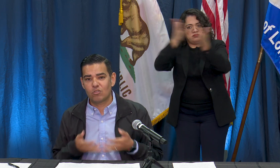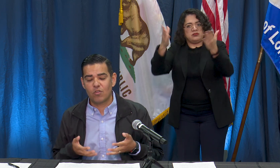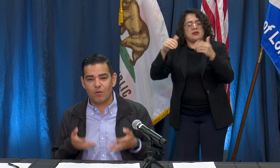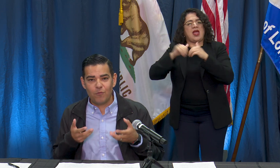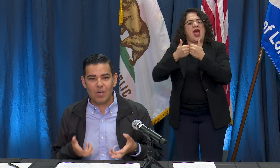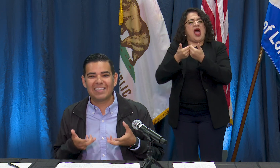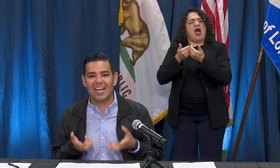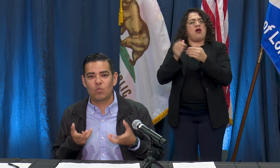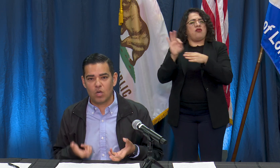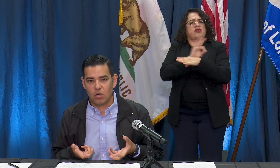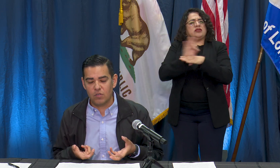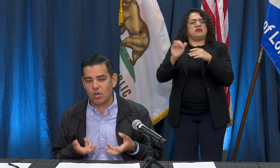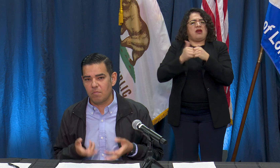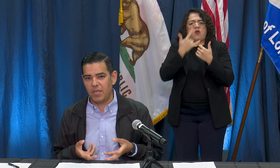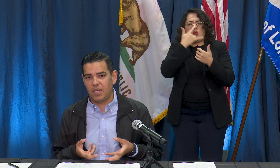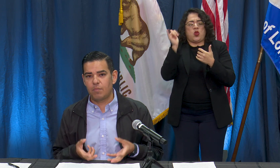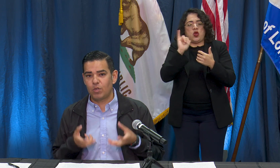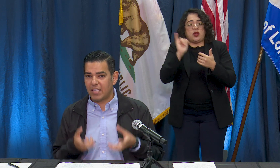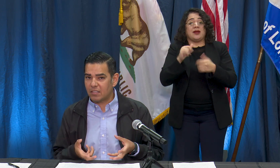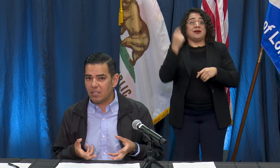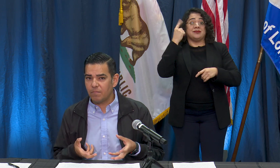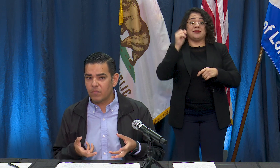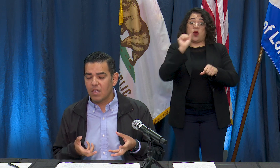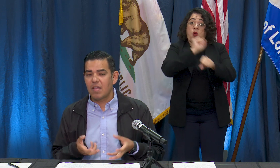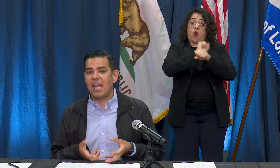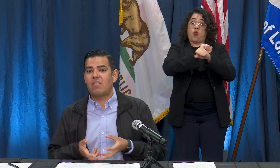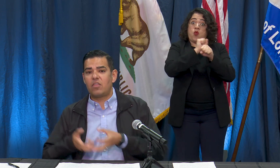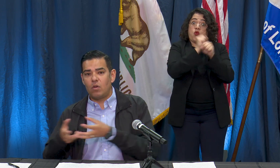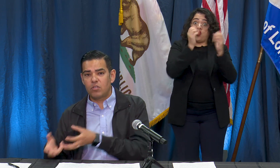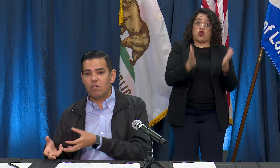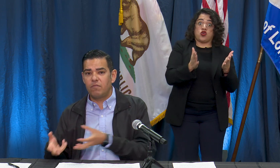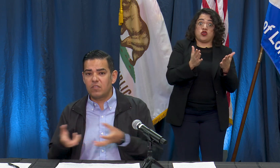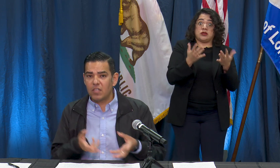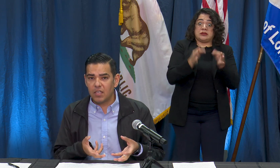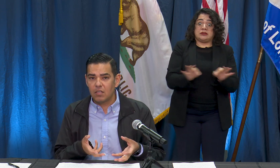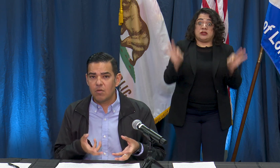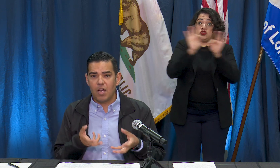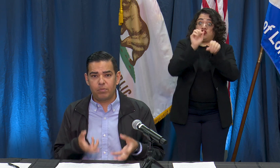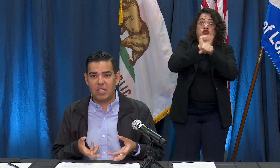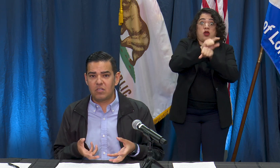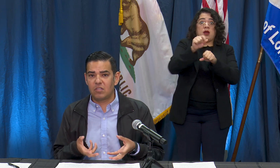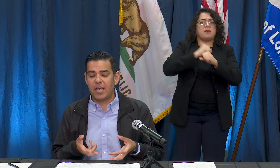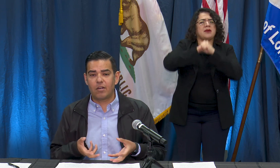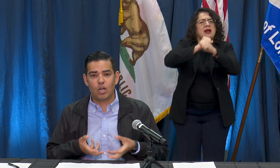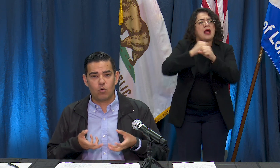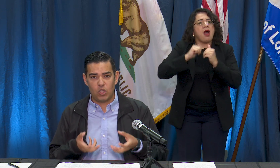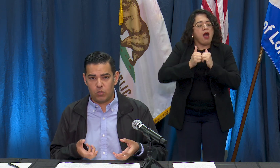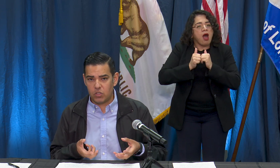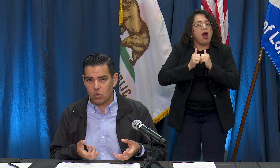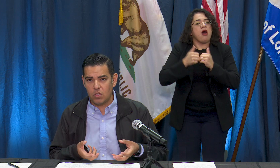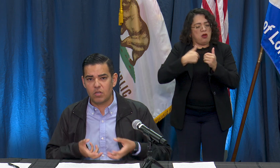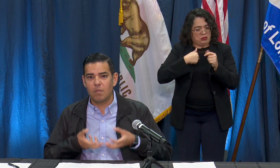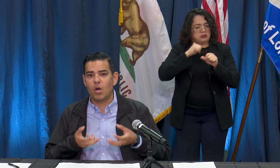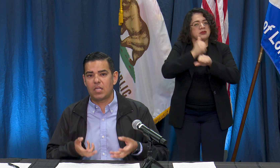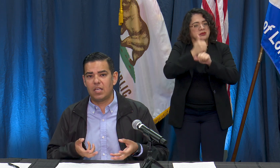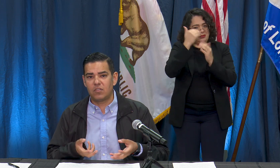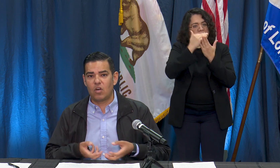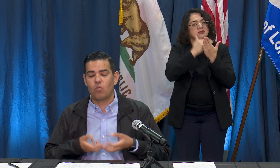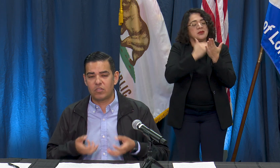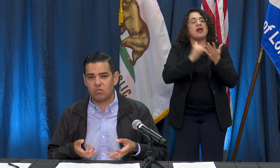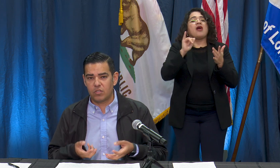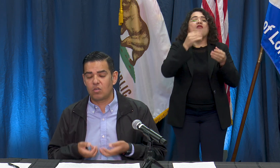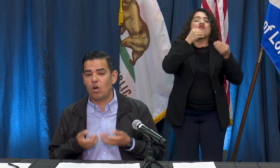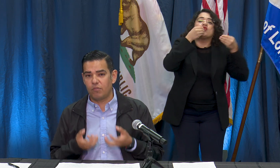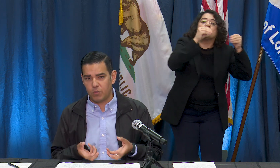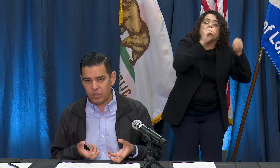want to make sure that our frontline workers are being protected and that those that are visiting places like our grocery stores, our markets,